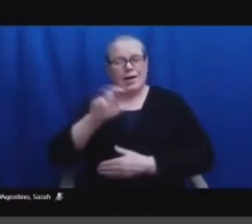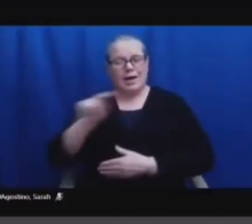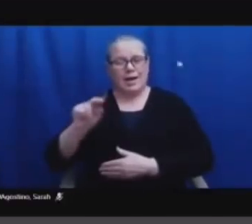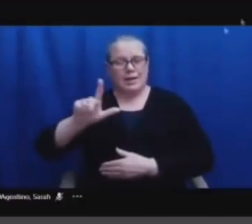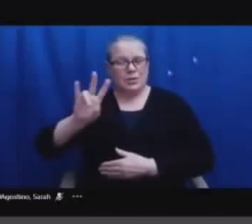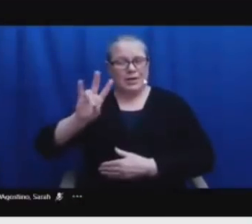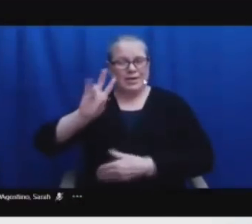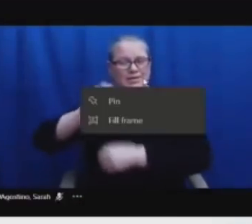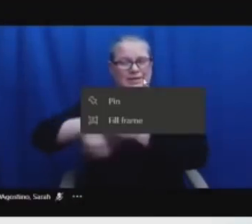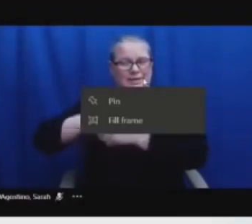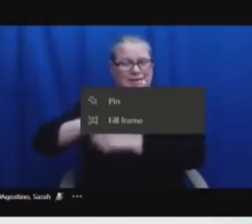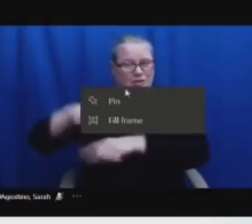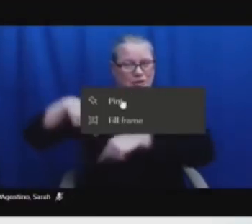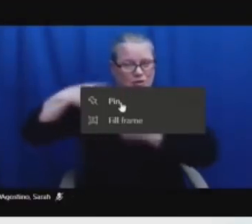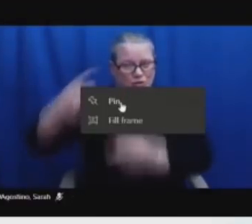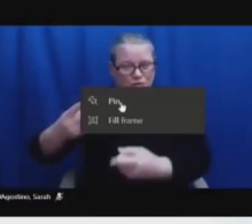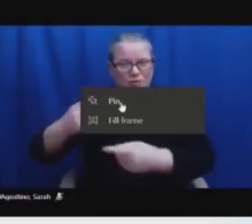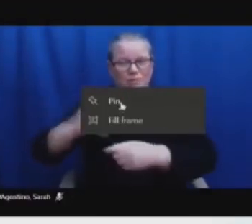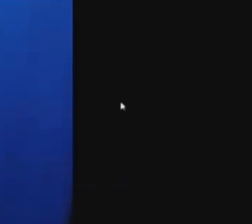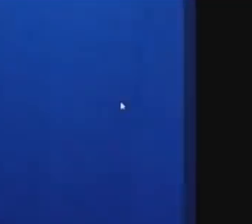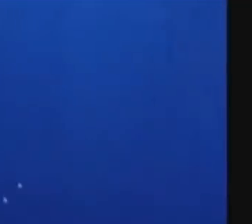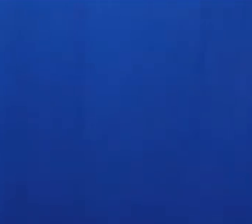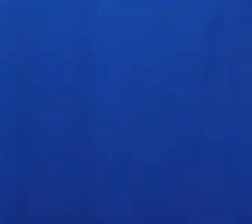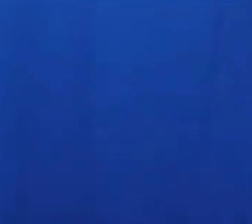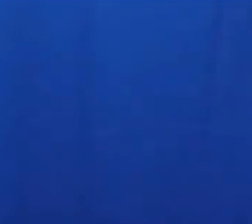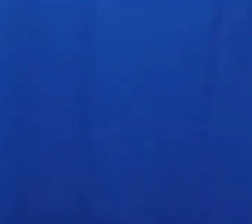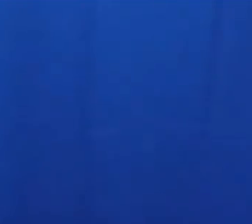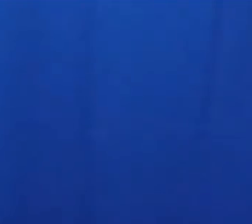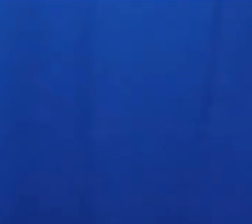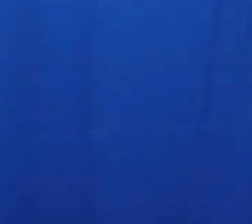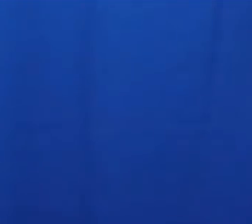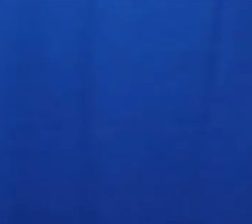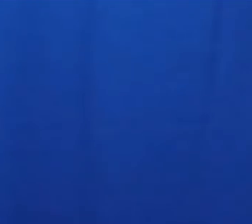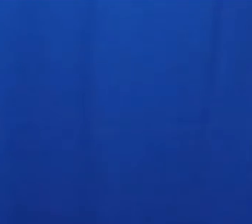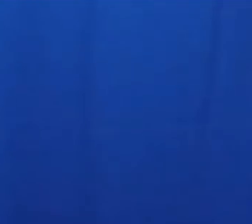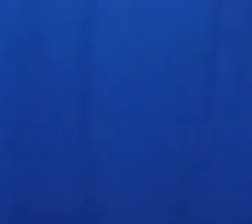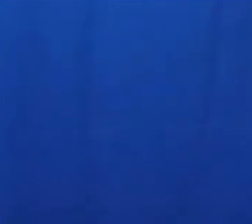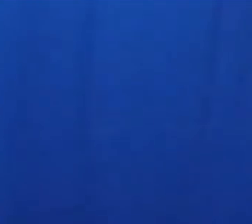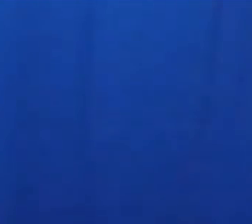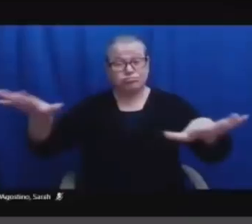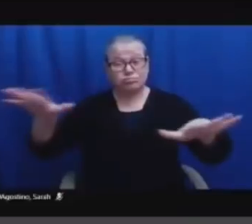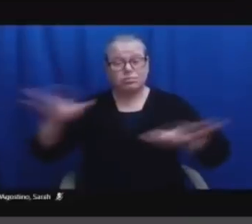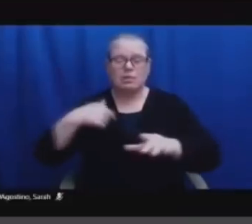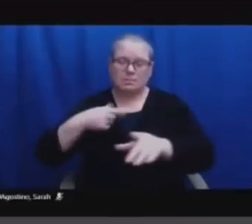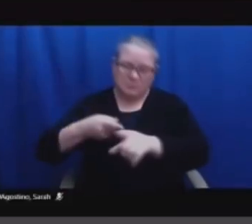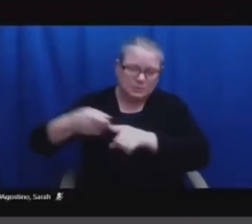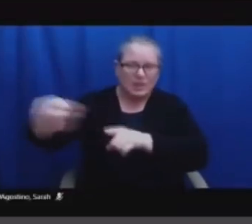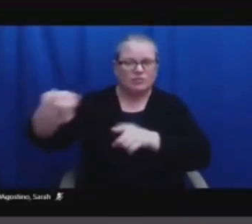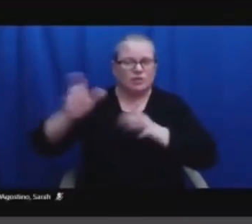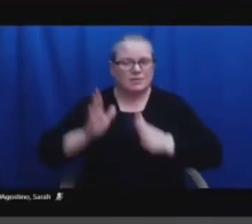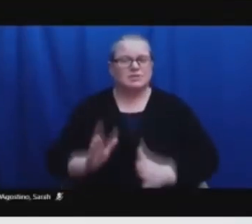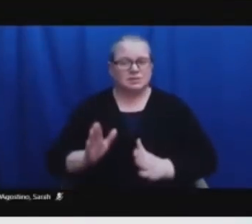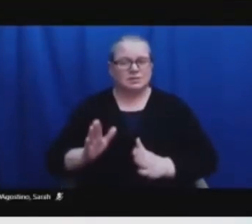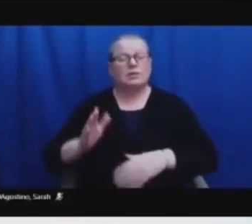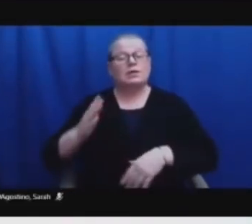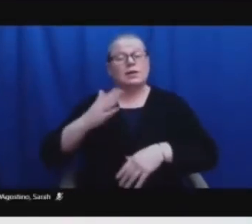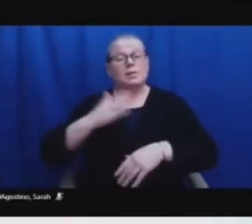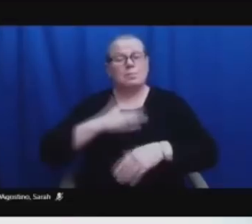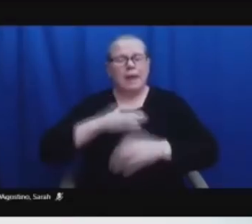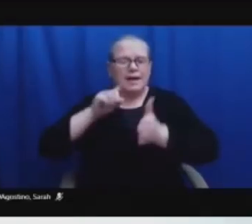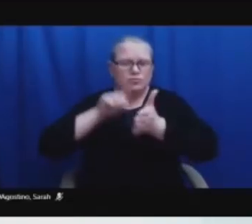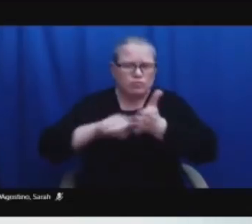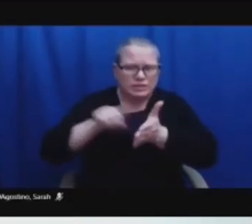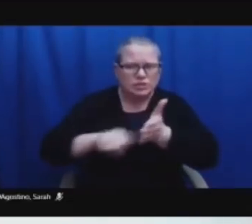disease specialist, and vaccines are my area of expertise in terms of research, policy,